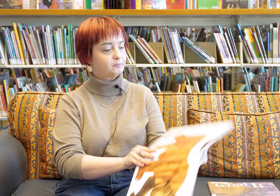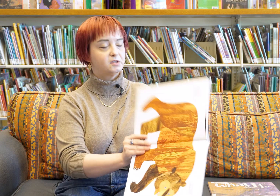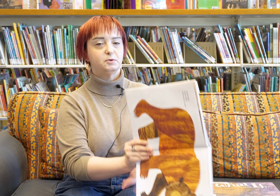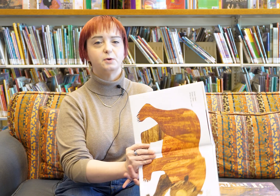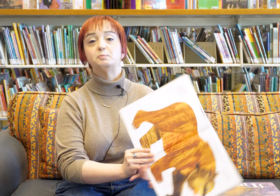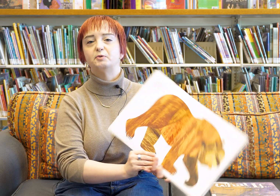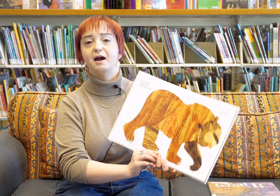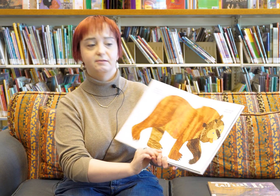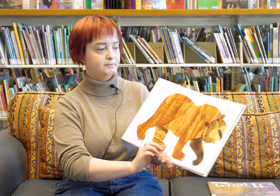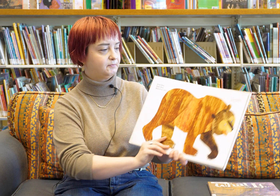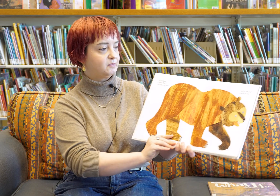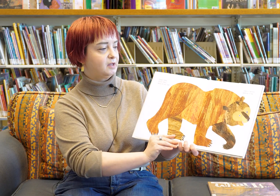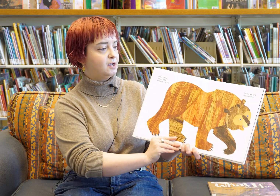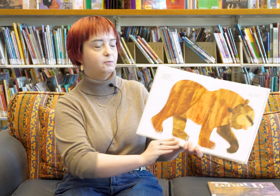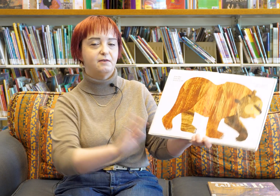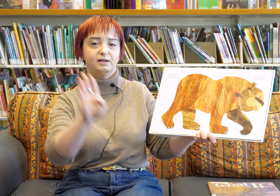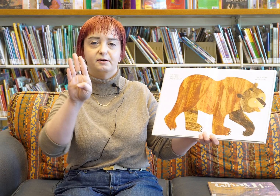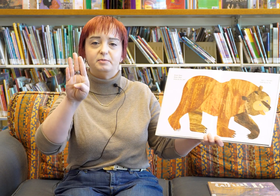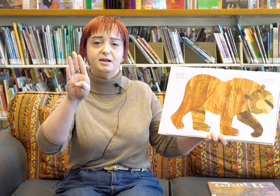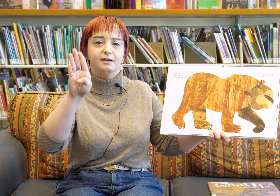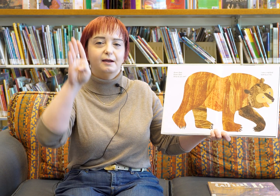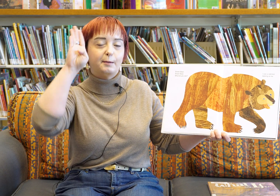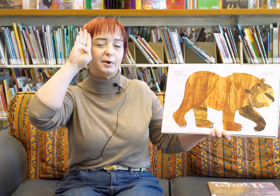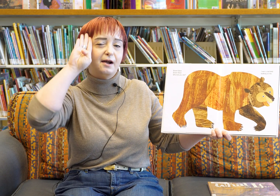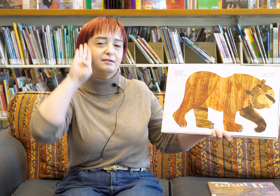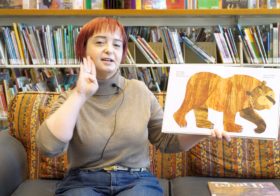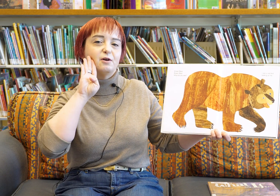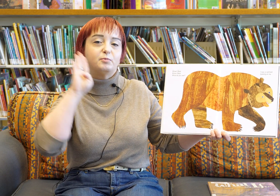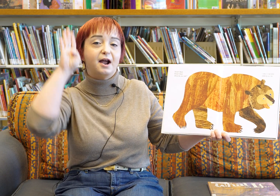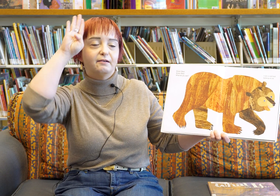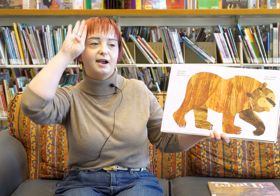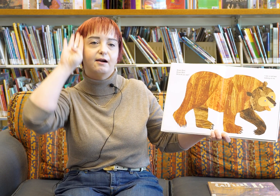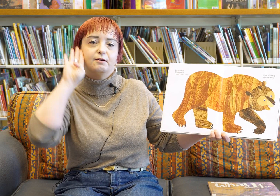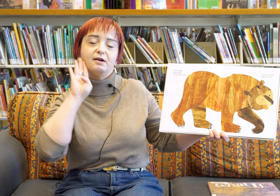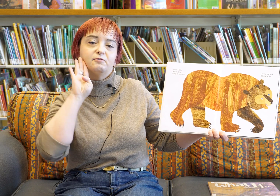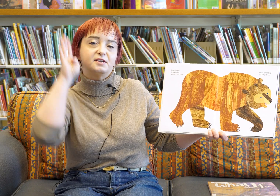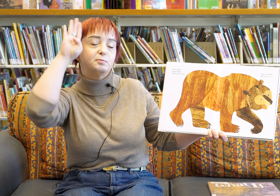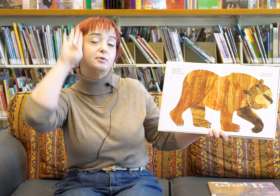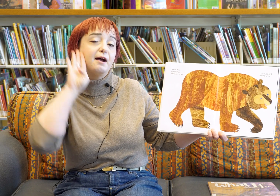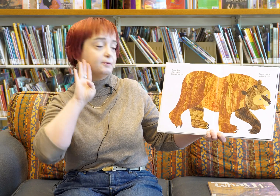So we'll start with brown. We have our letter B, brown, like you have brown hair around your face, brown.